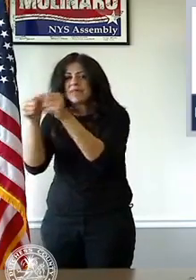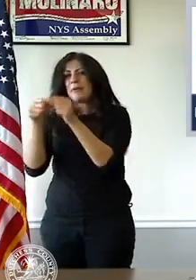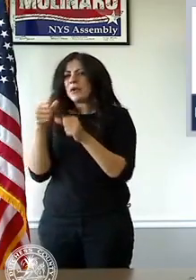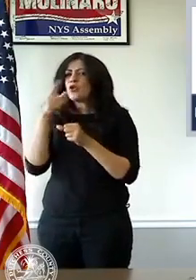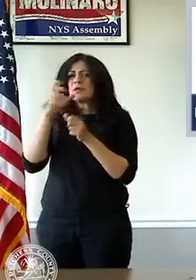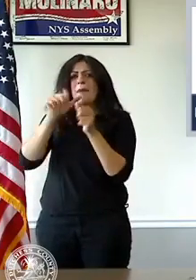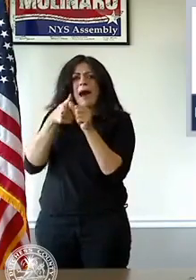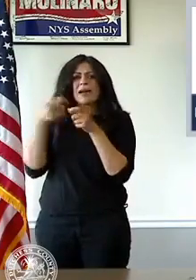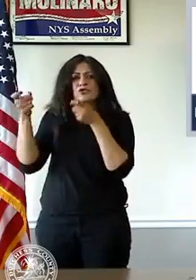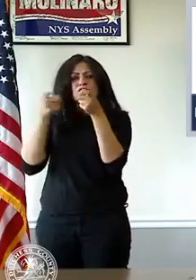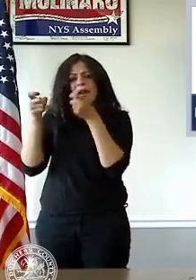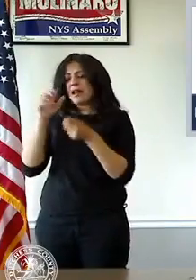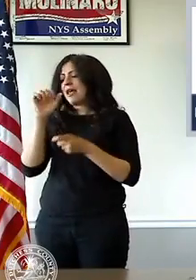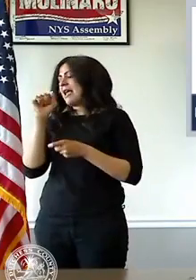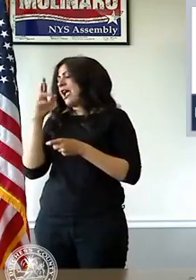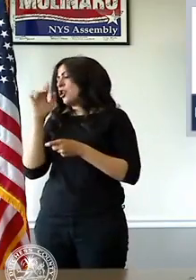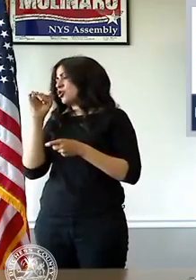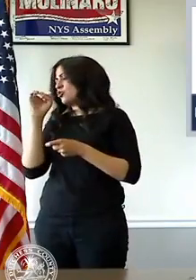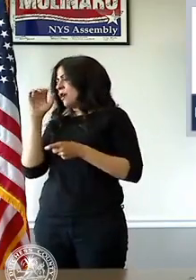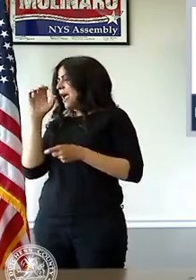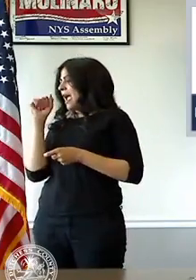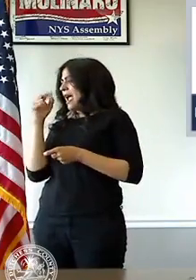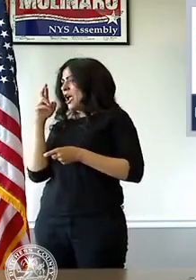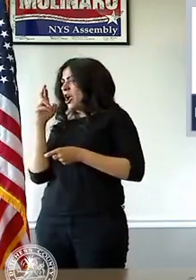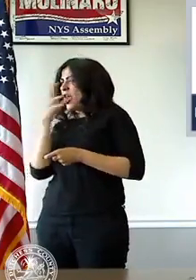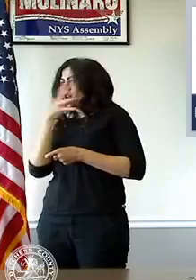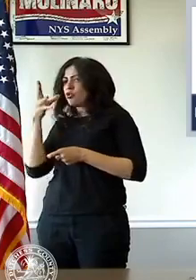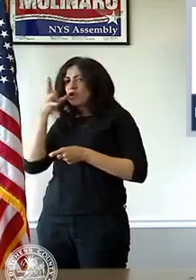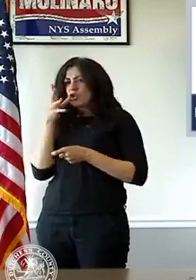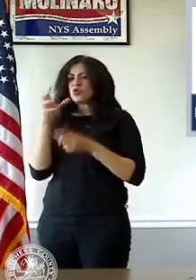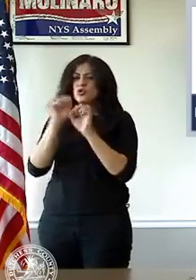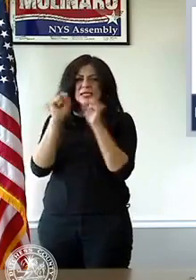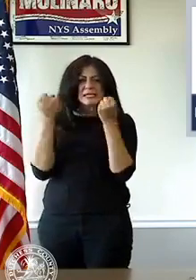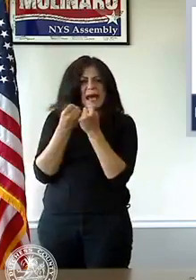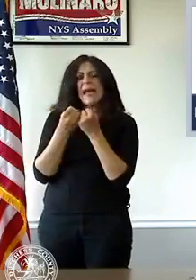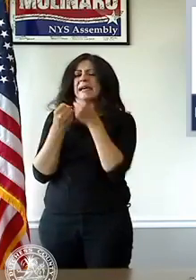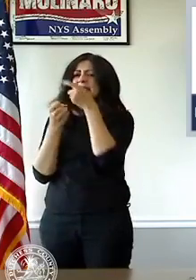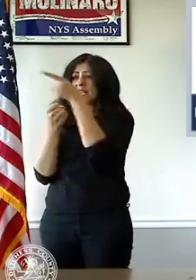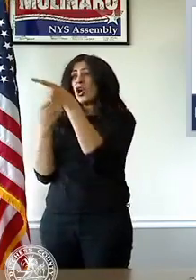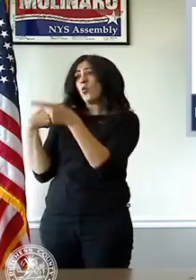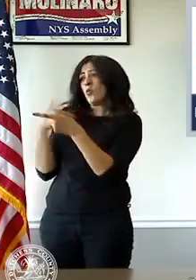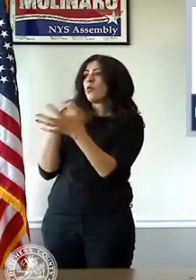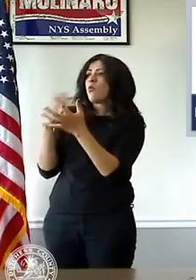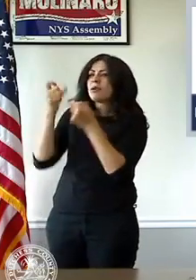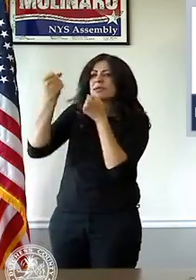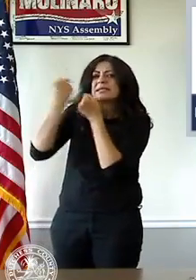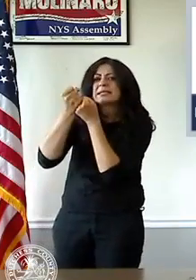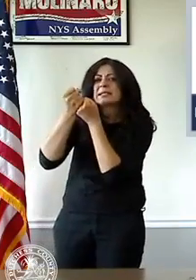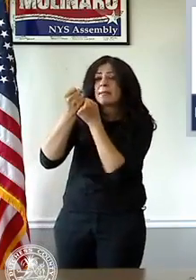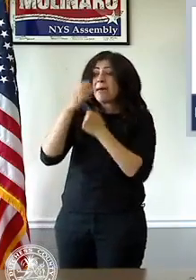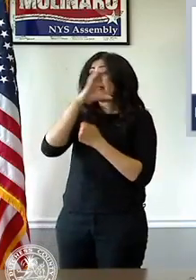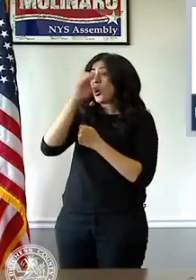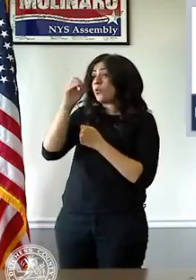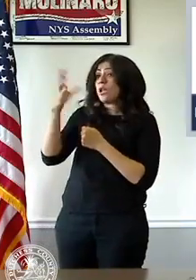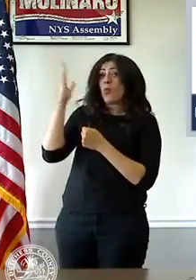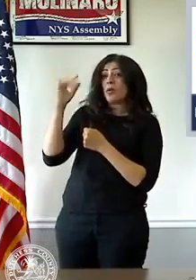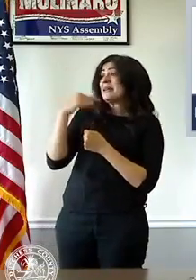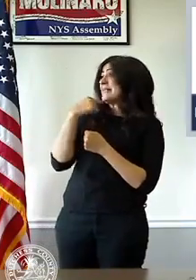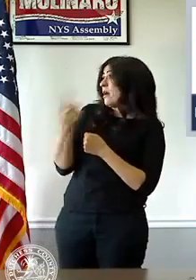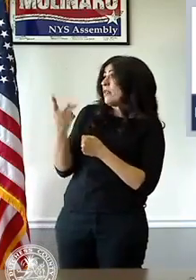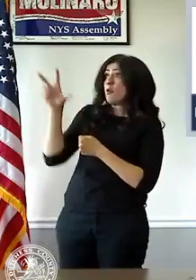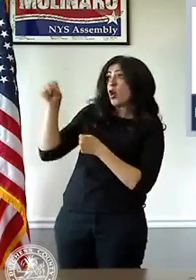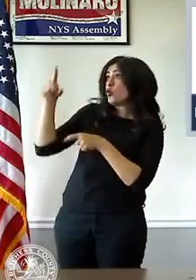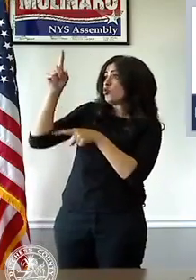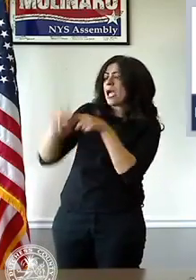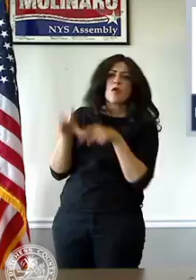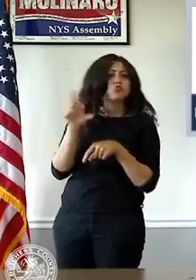we're here to support them. We've advised them that a modified approach is something we could help with. The county is not going to tell them they cannot have the county